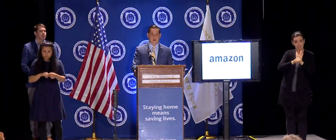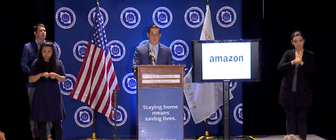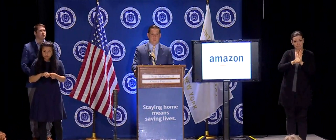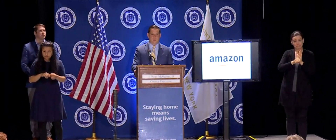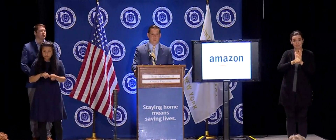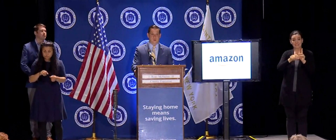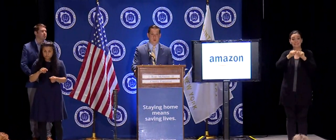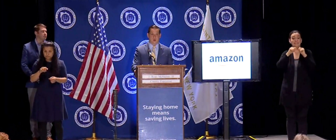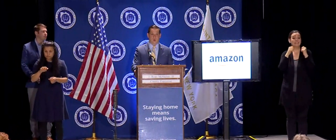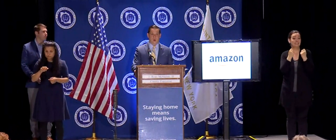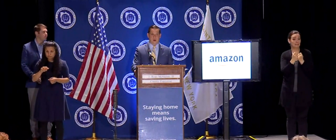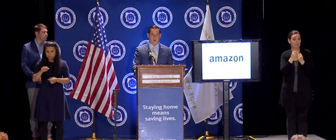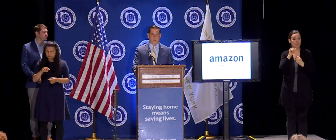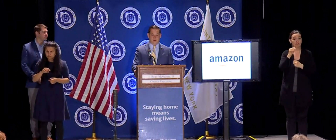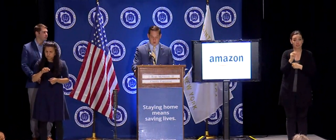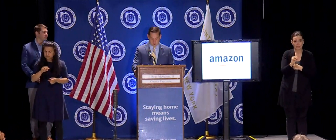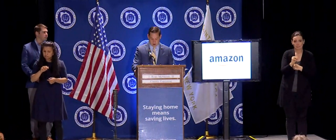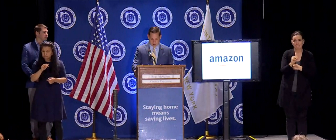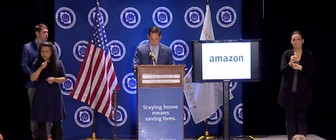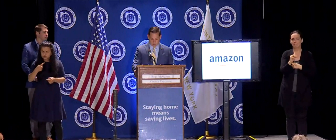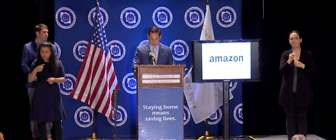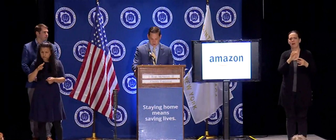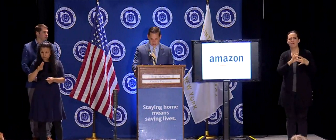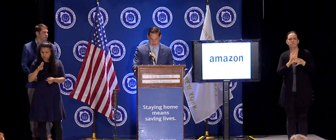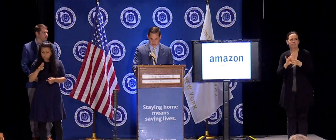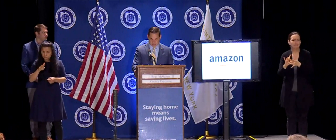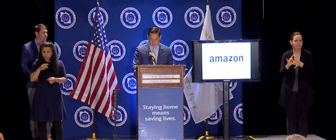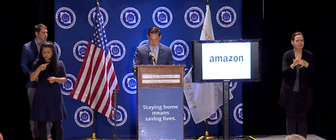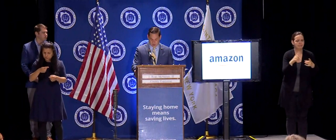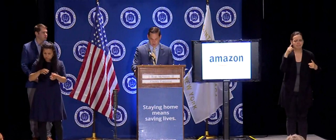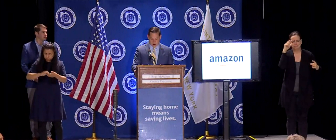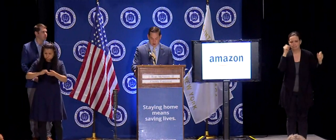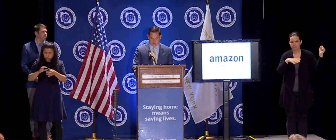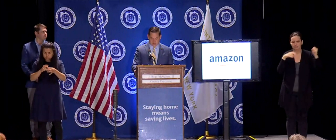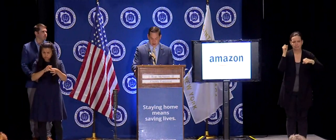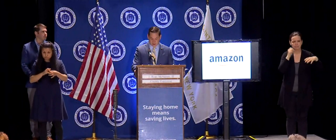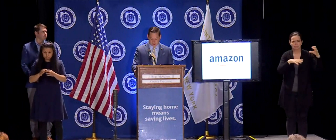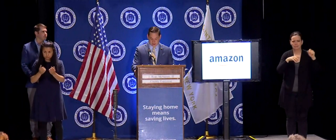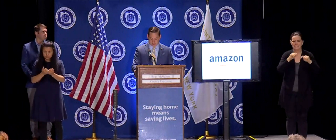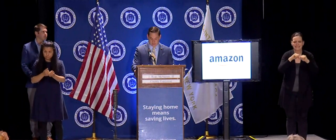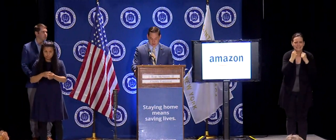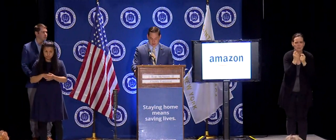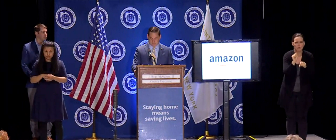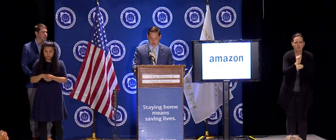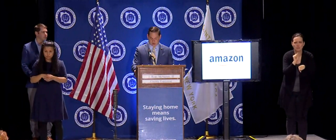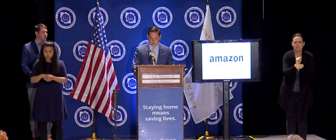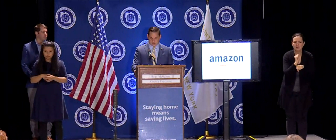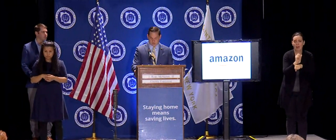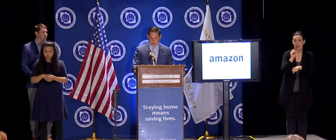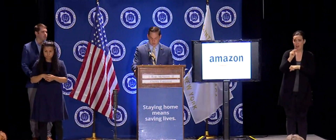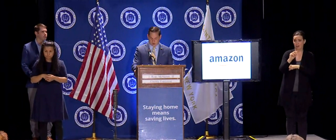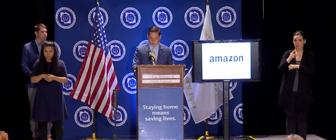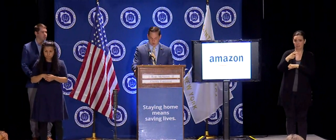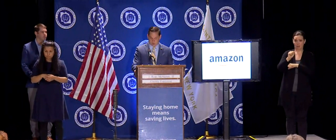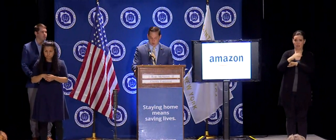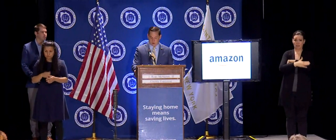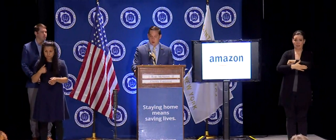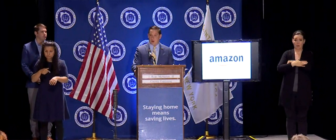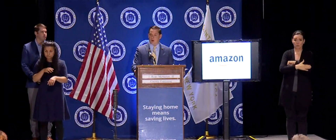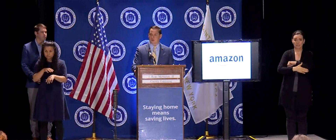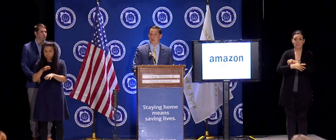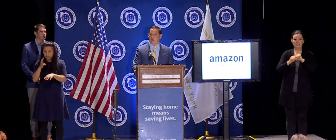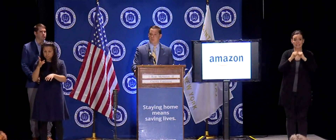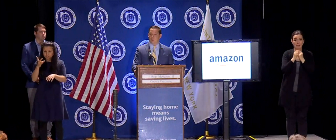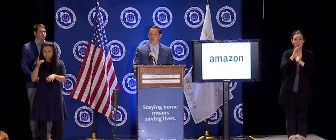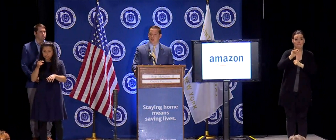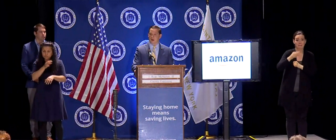a strong role in helping work with us on the team. Our Onondaga County team, Bob Petrovich, Mary Beth Primo,